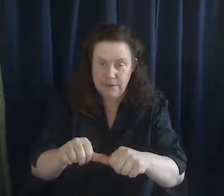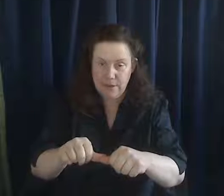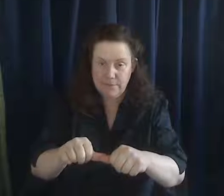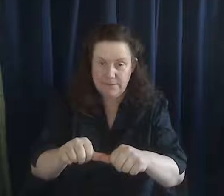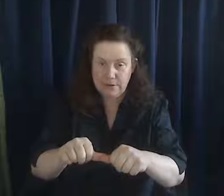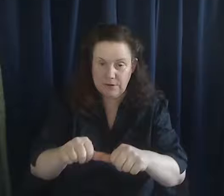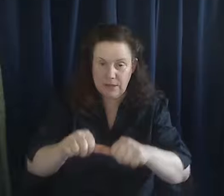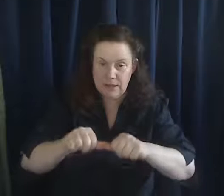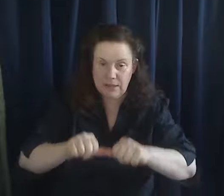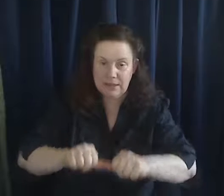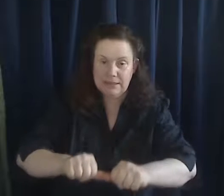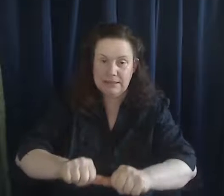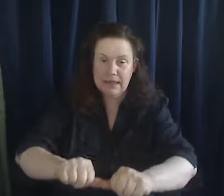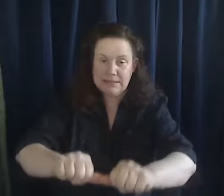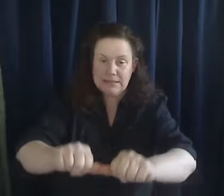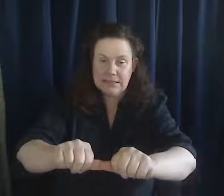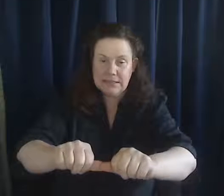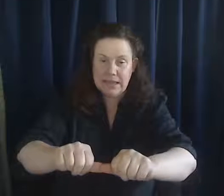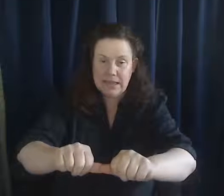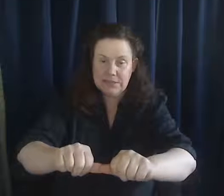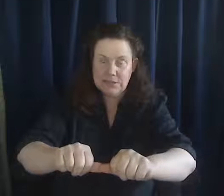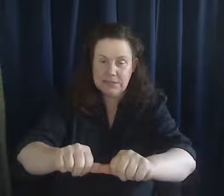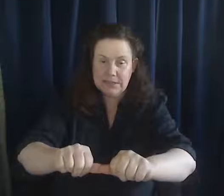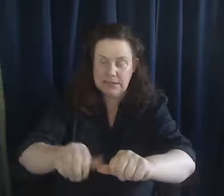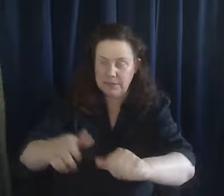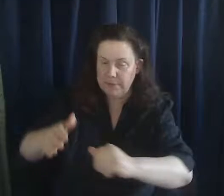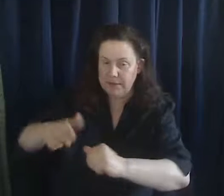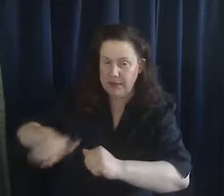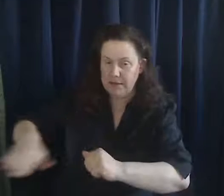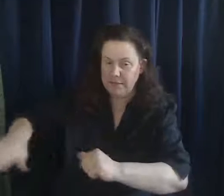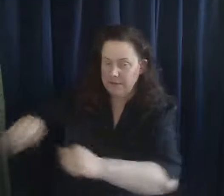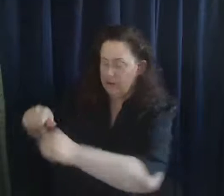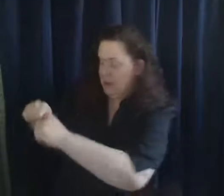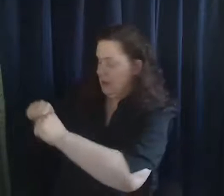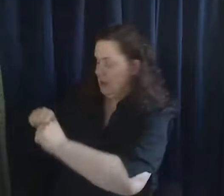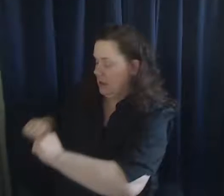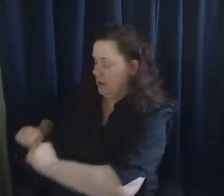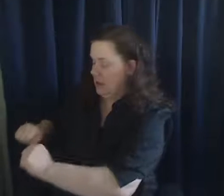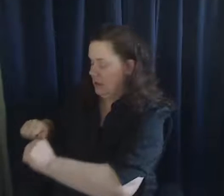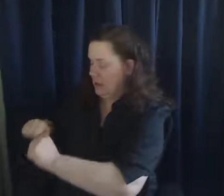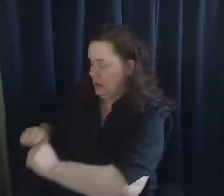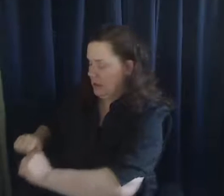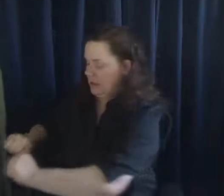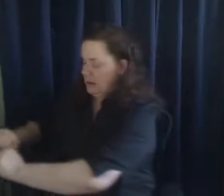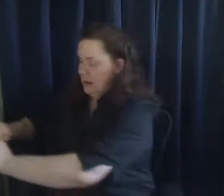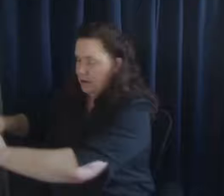thumb fingernail, lasts, and it has just a little bit of an arc,